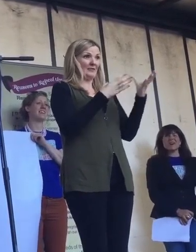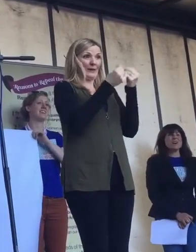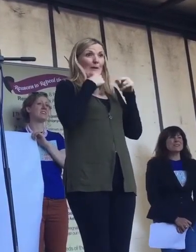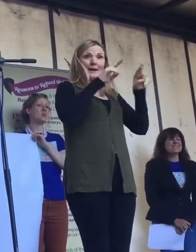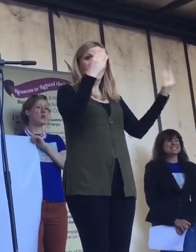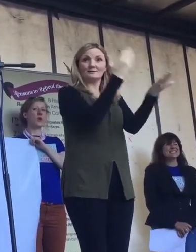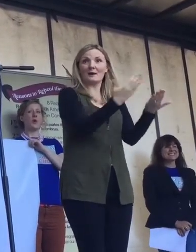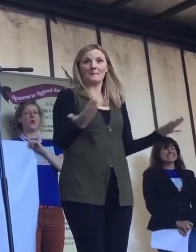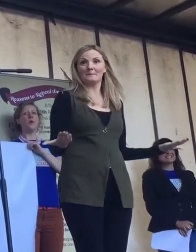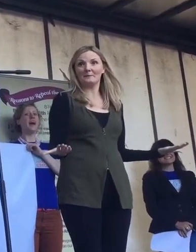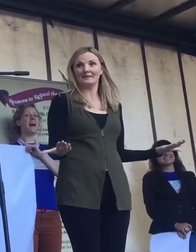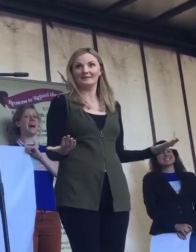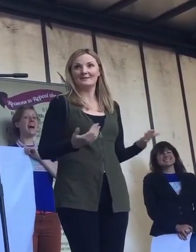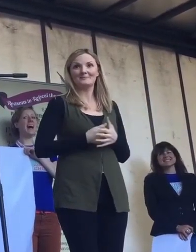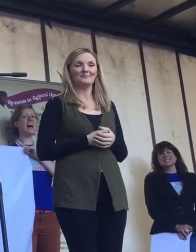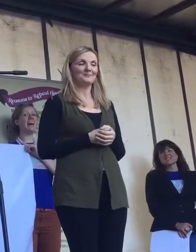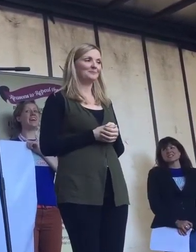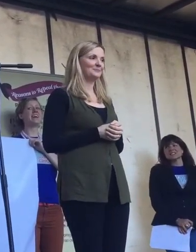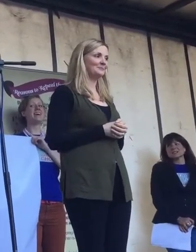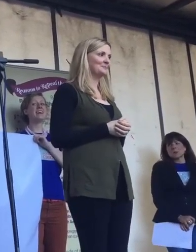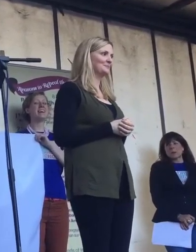force.